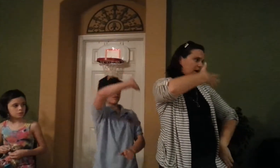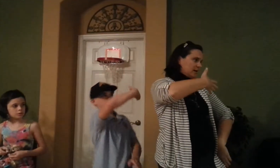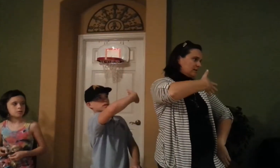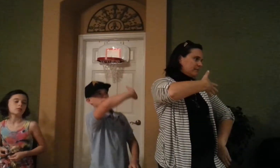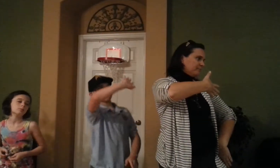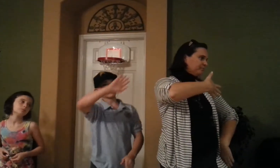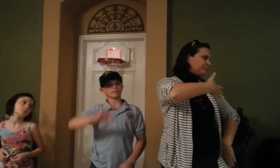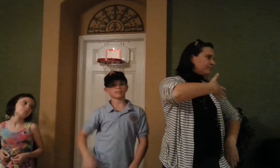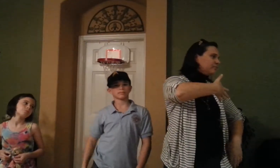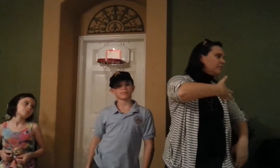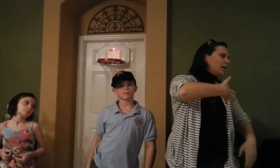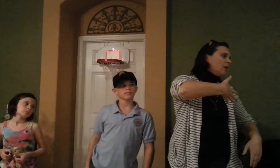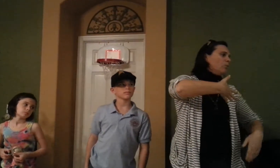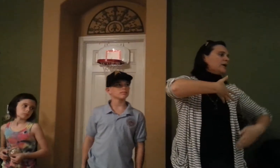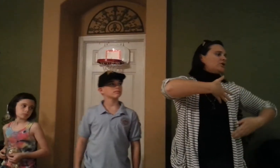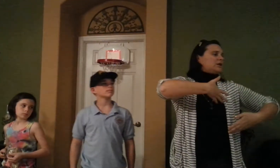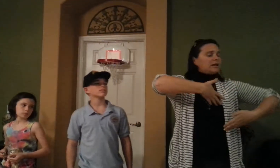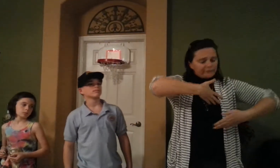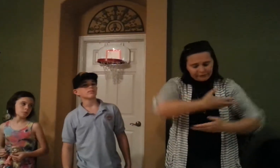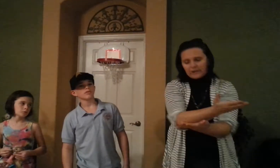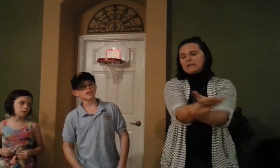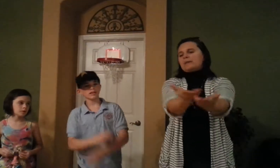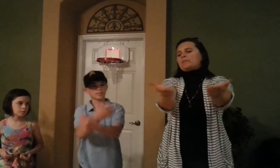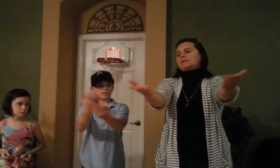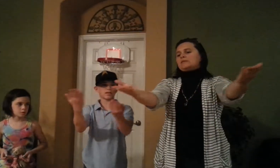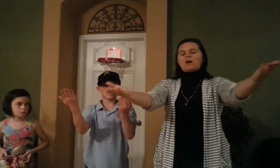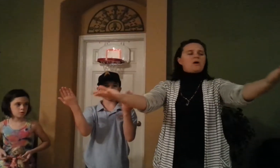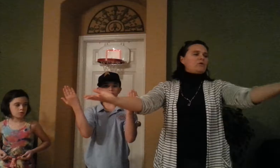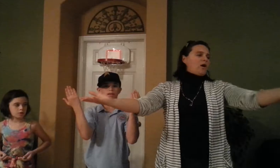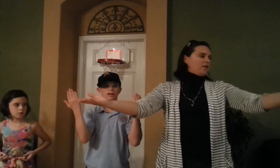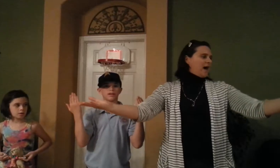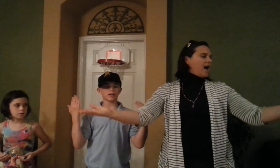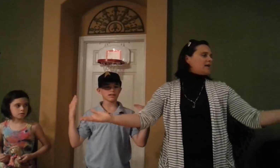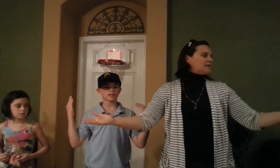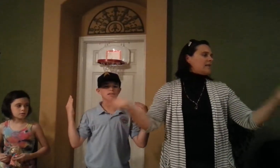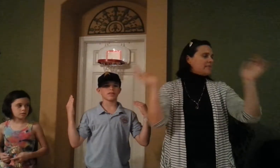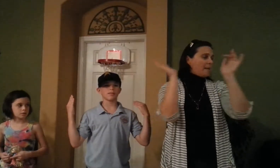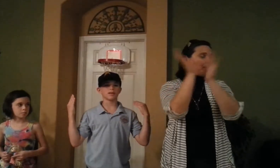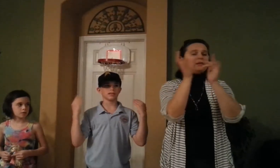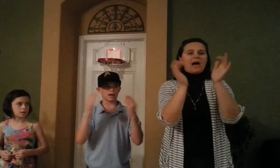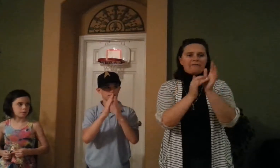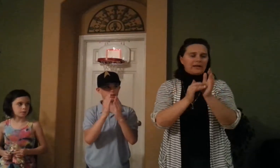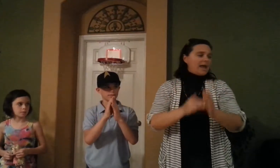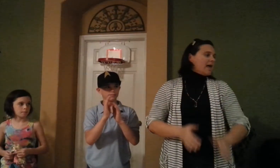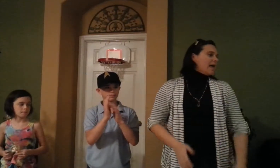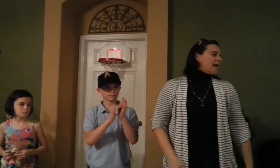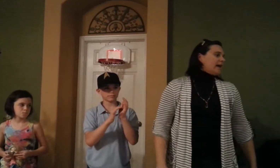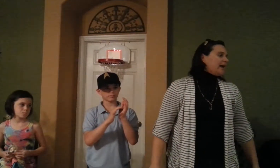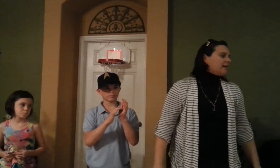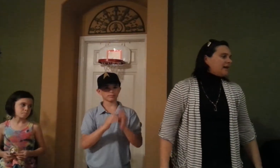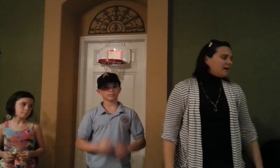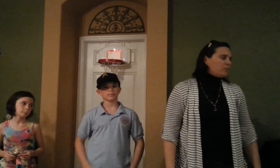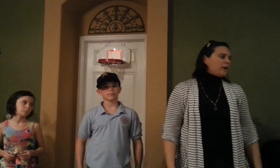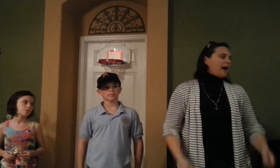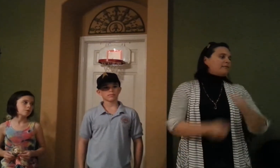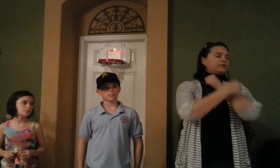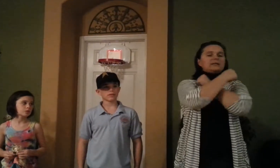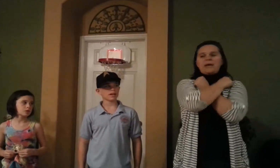grace, which he freely bestowed on us in the Beloved. In him we have